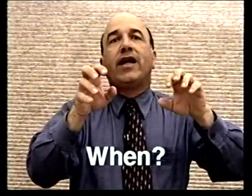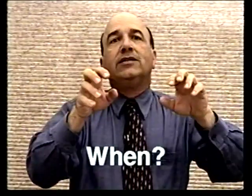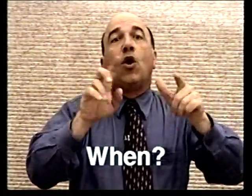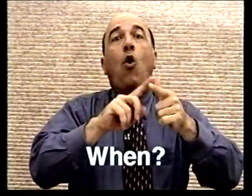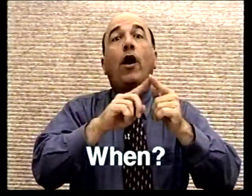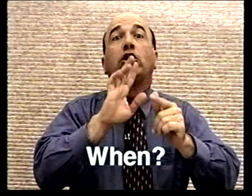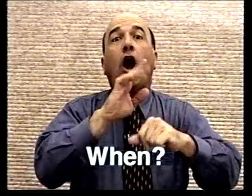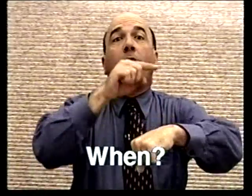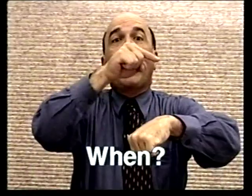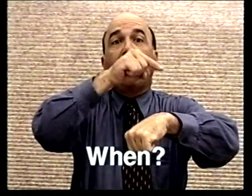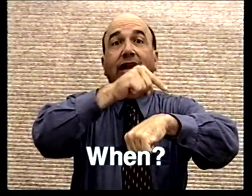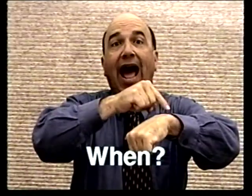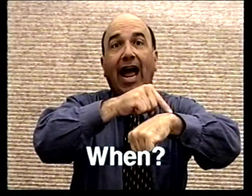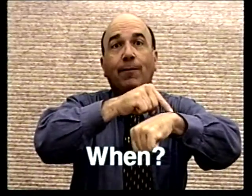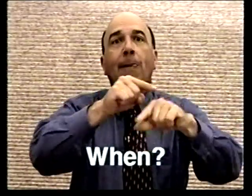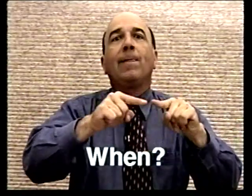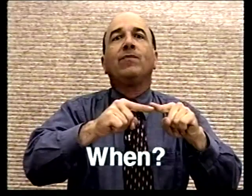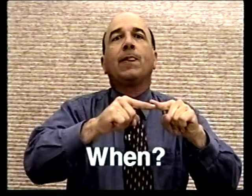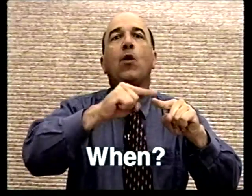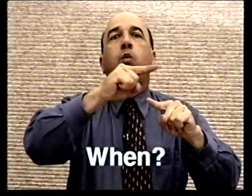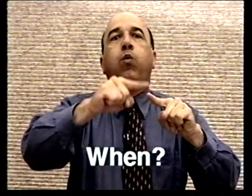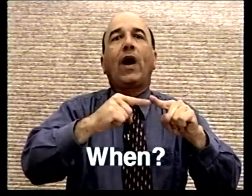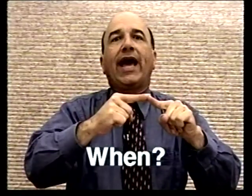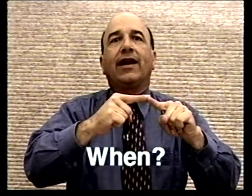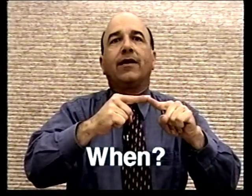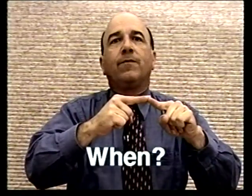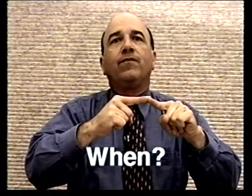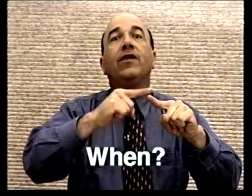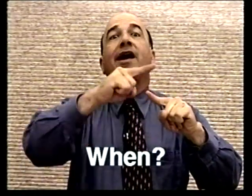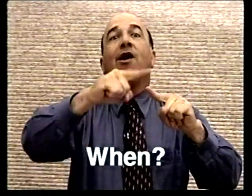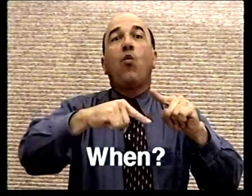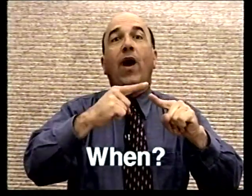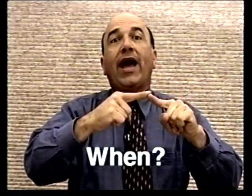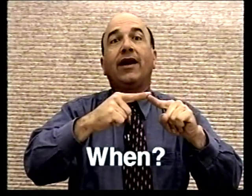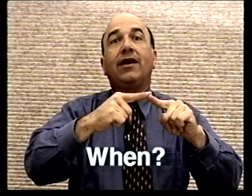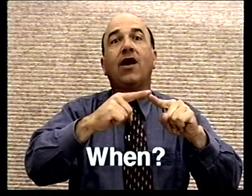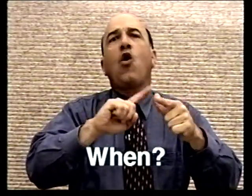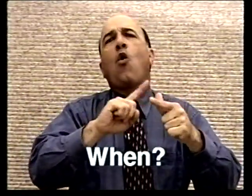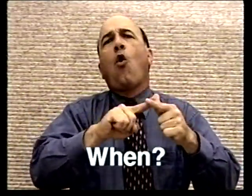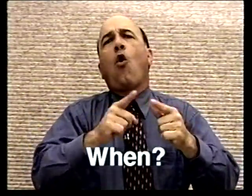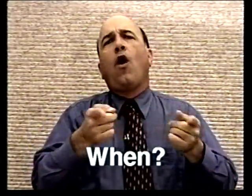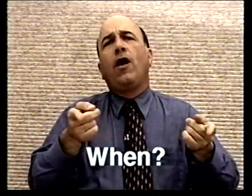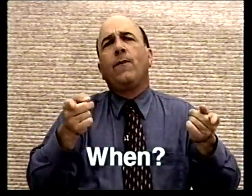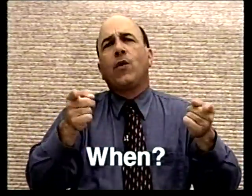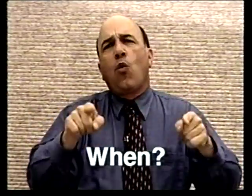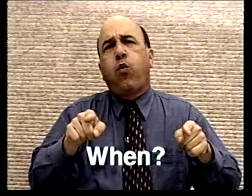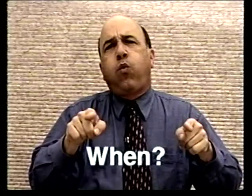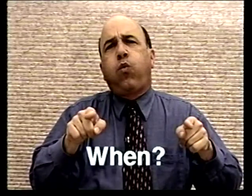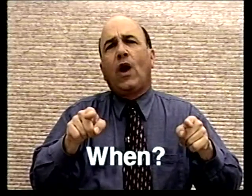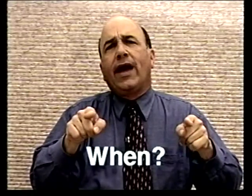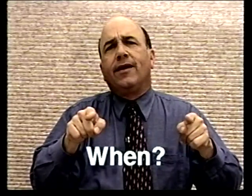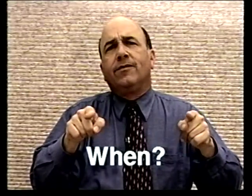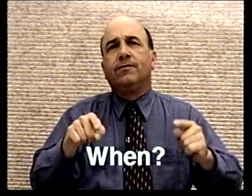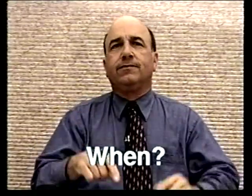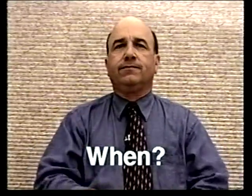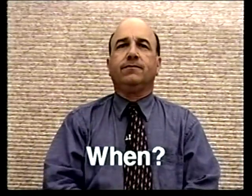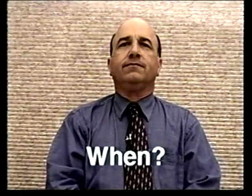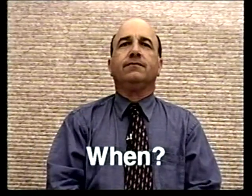rains, or you talk about time, when or when.